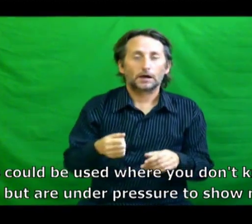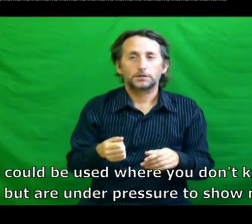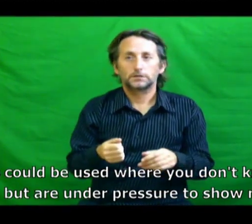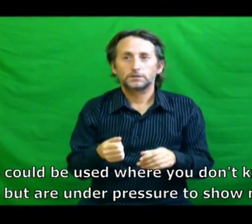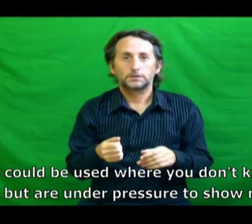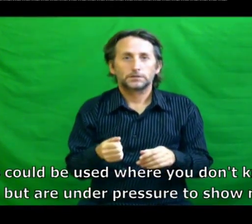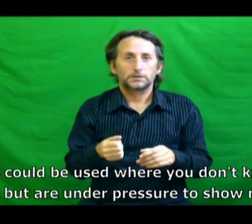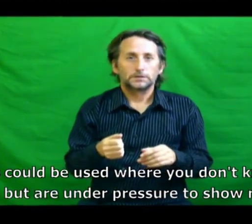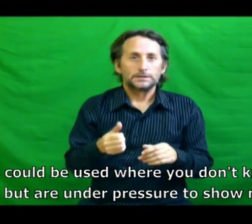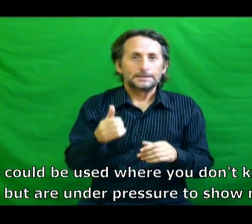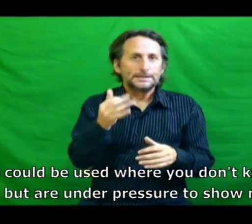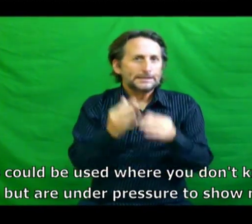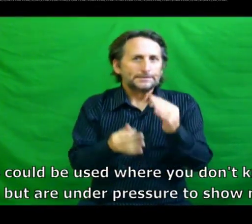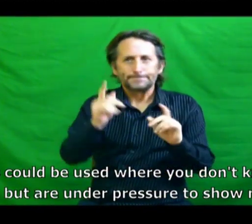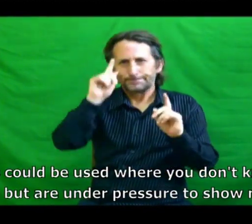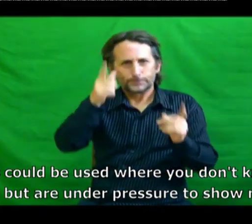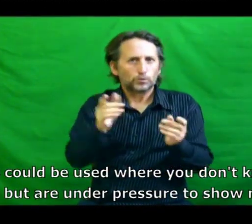to show meaning.